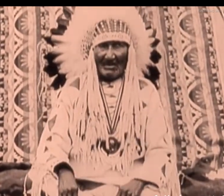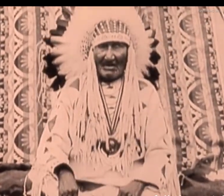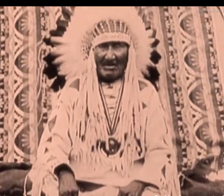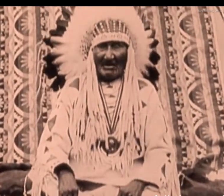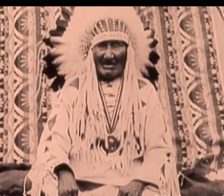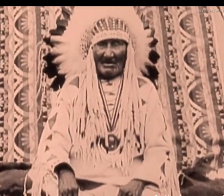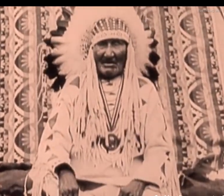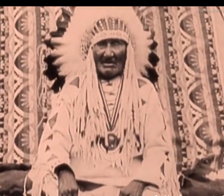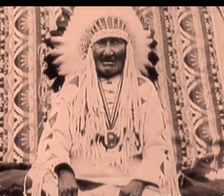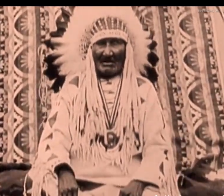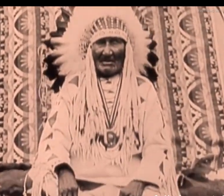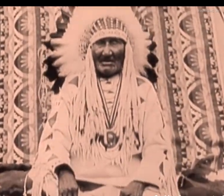drive the buffalo.